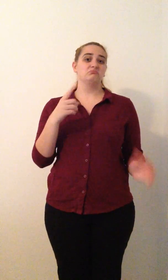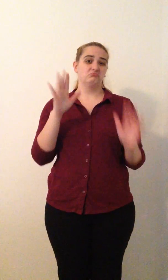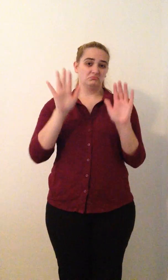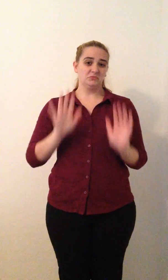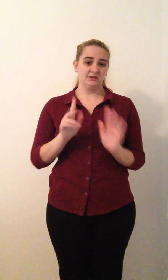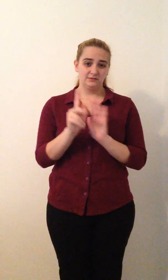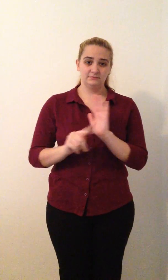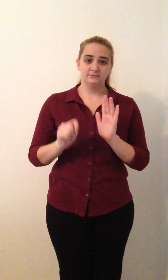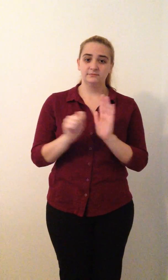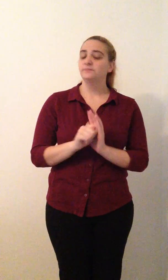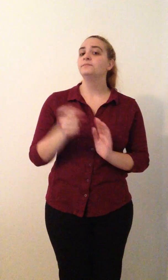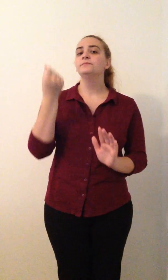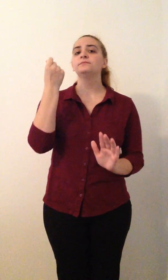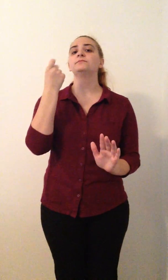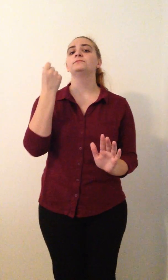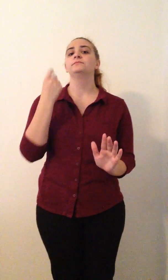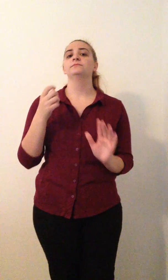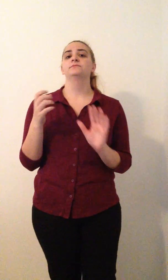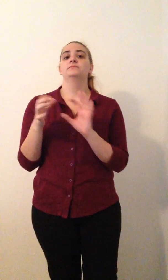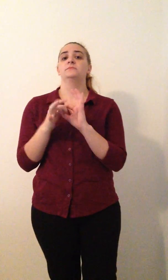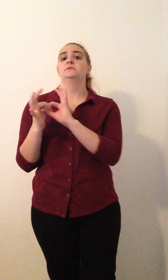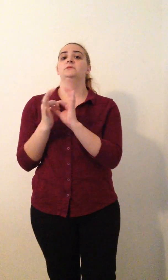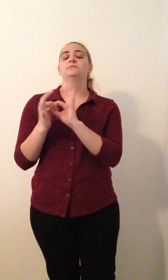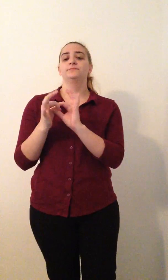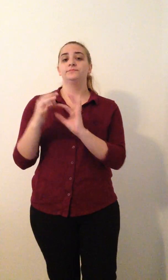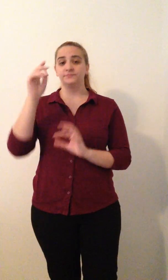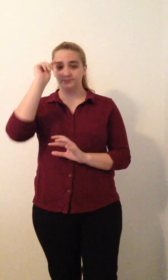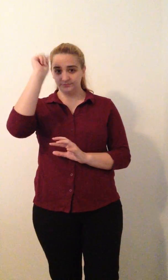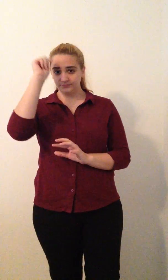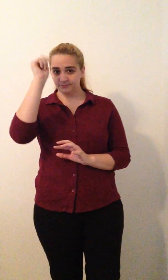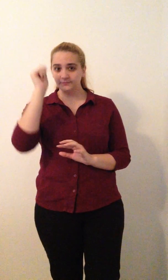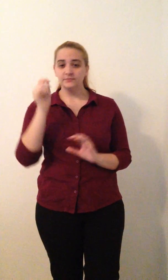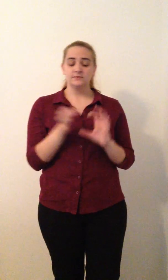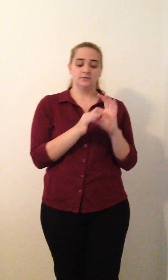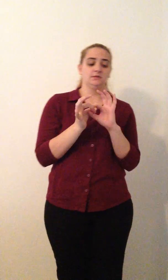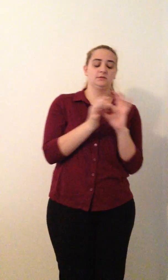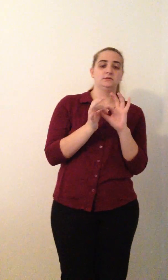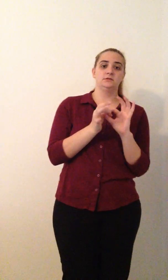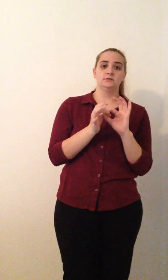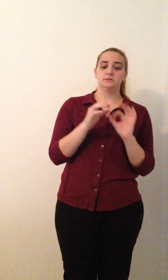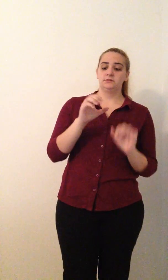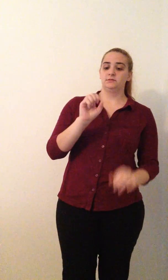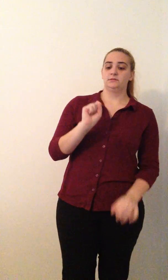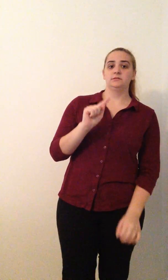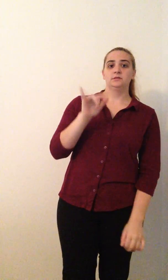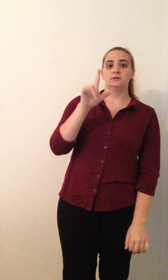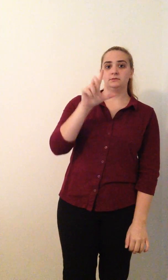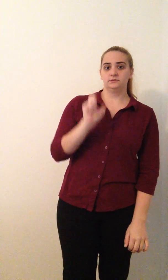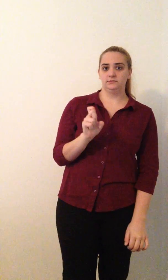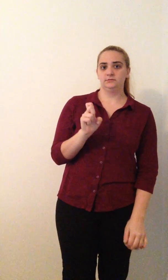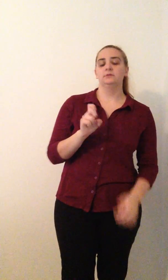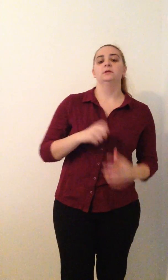Understanding attachment theory and attachment styles is really the key to understanding